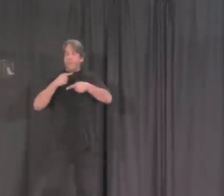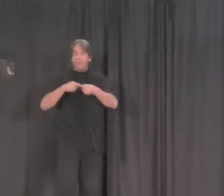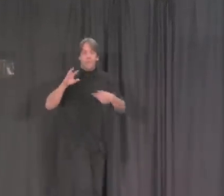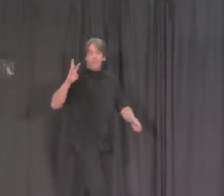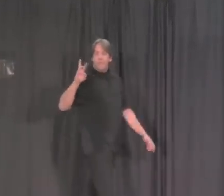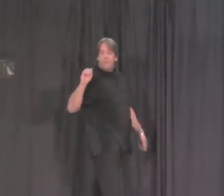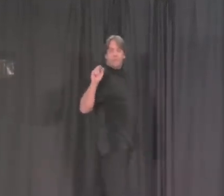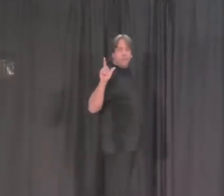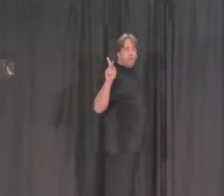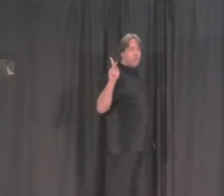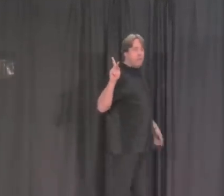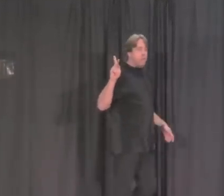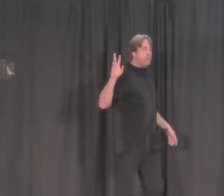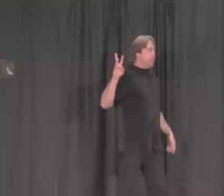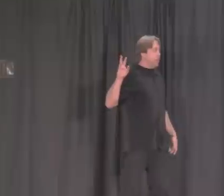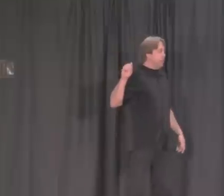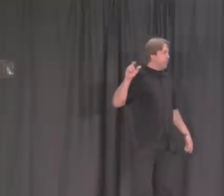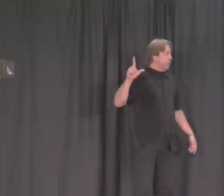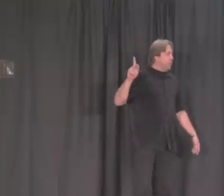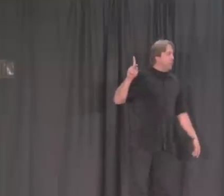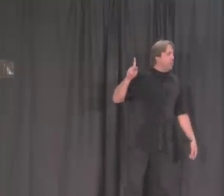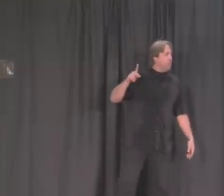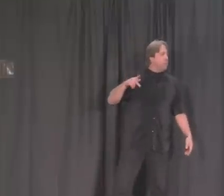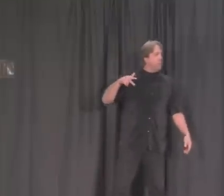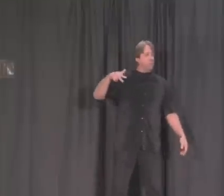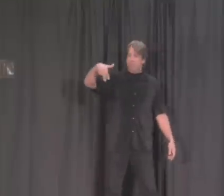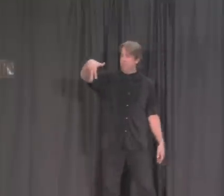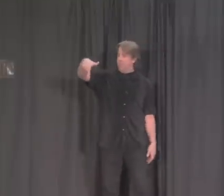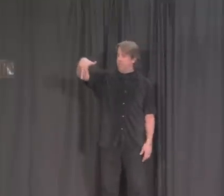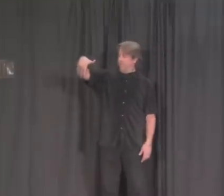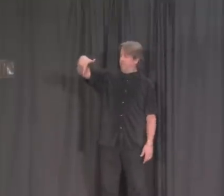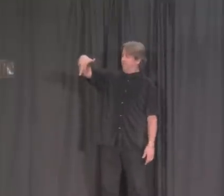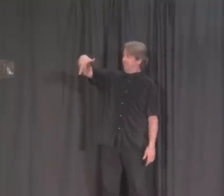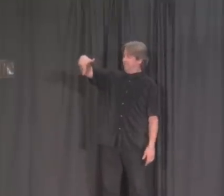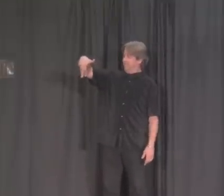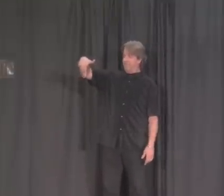What's another sign for walk? Walk. Walk like this?